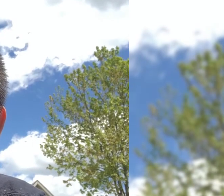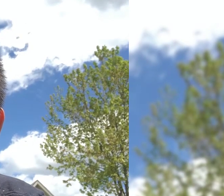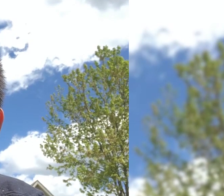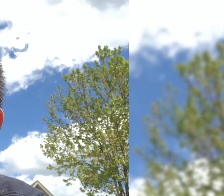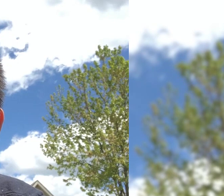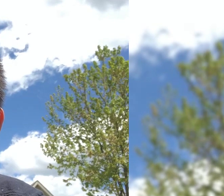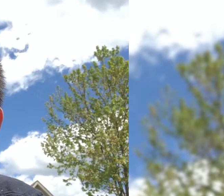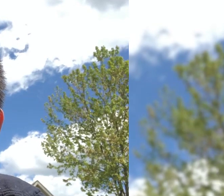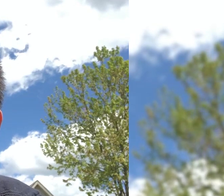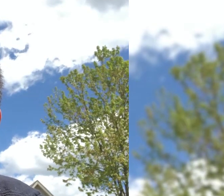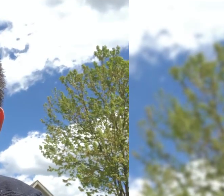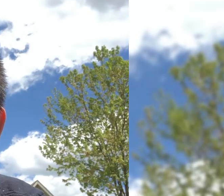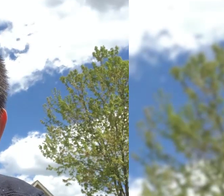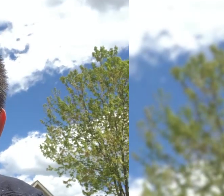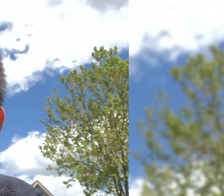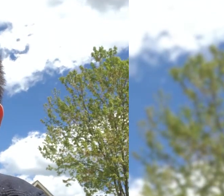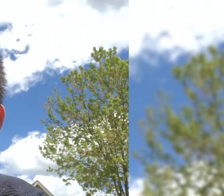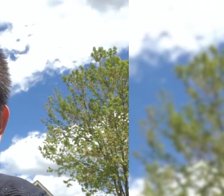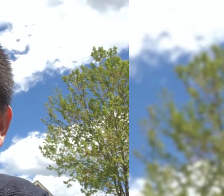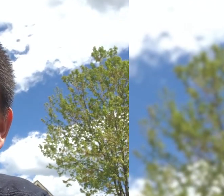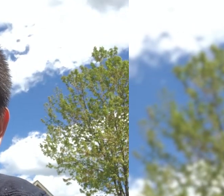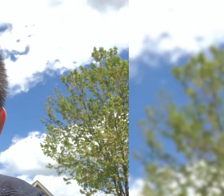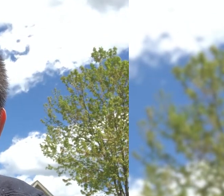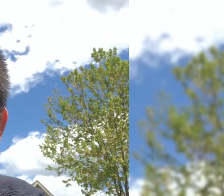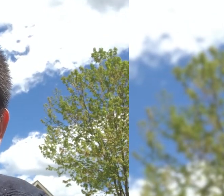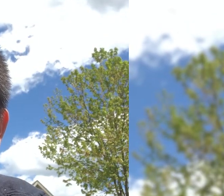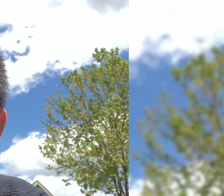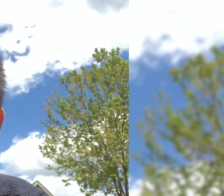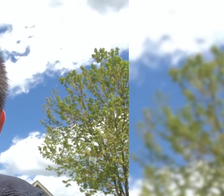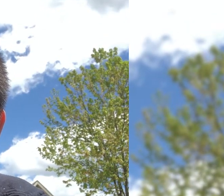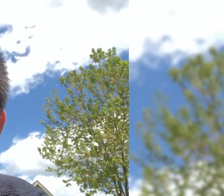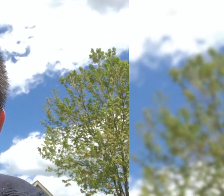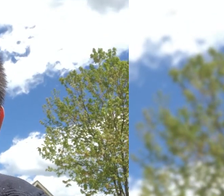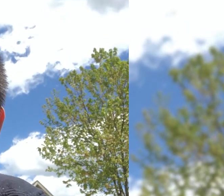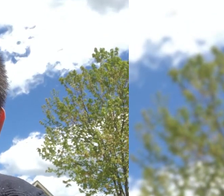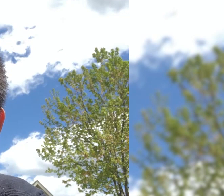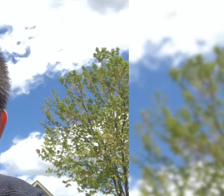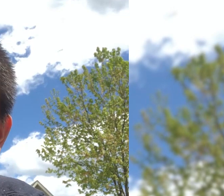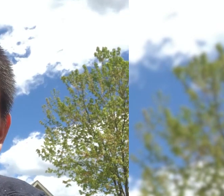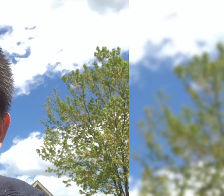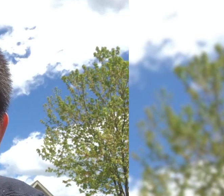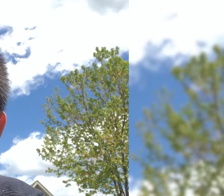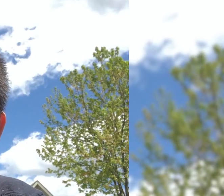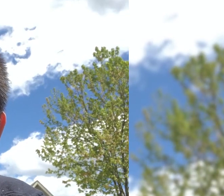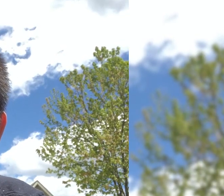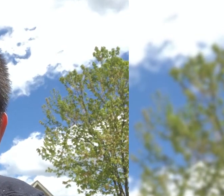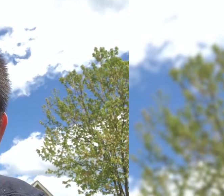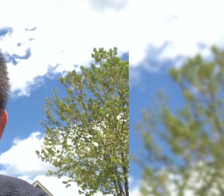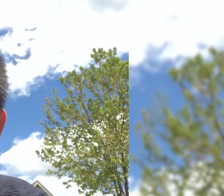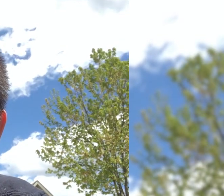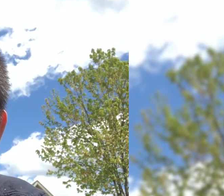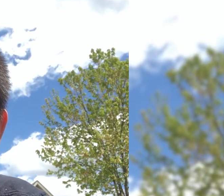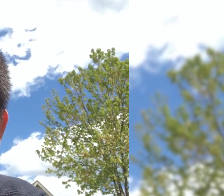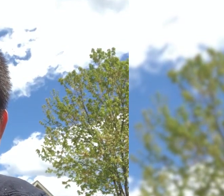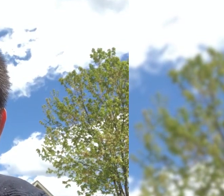Hi, I'm Graham. I have had 10 surgeries to repair my cleft lip and palate, and I have completed 9 years of speech therapy.